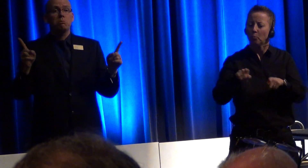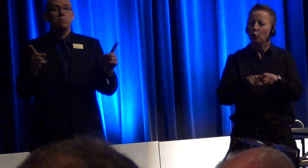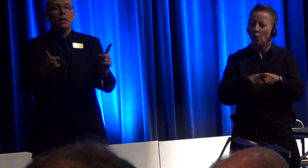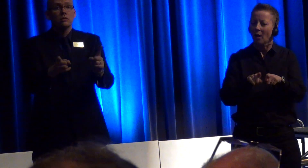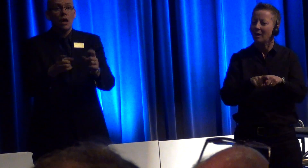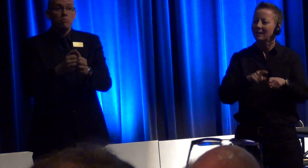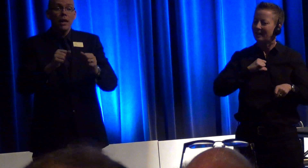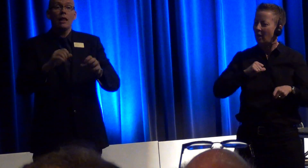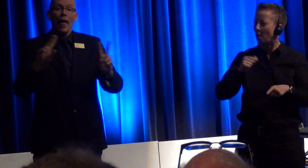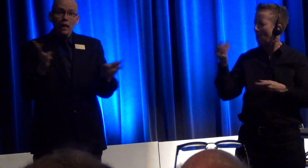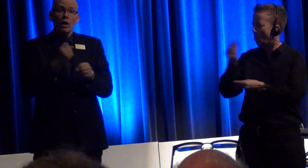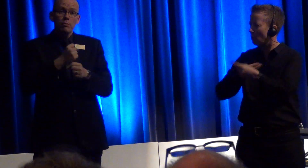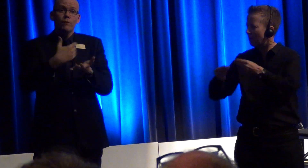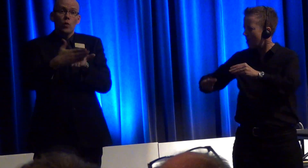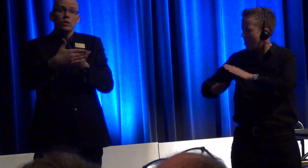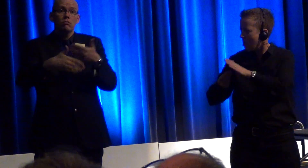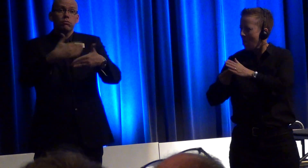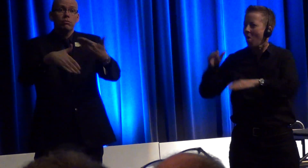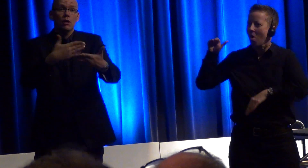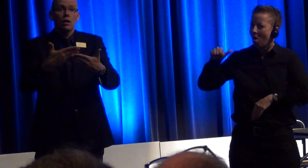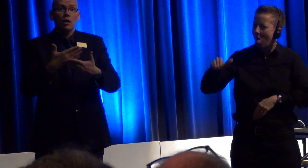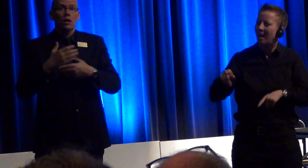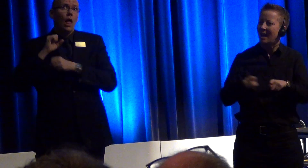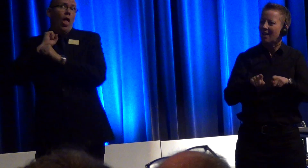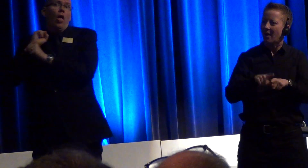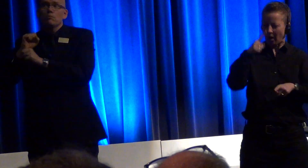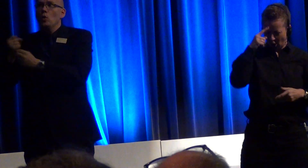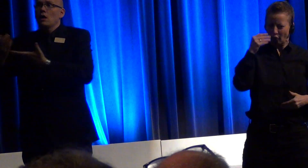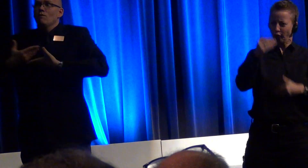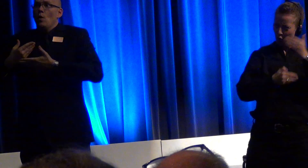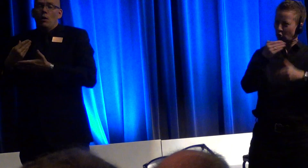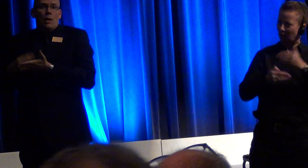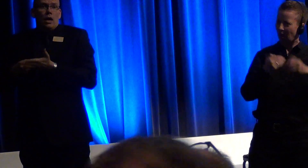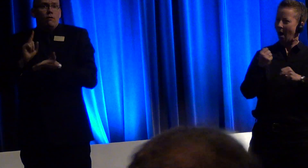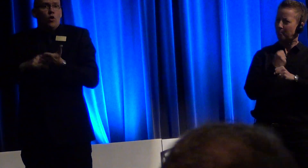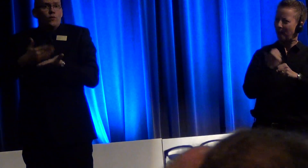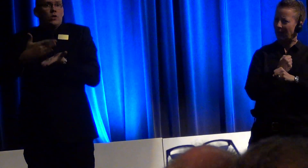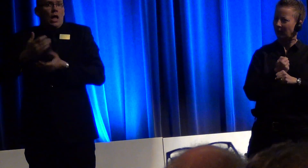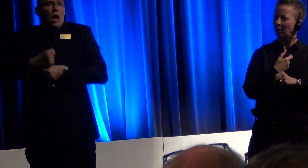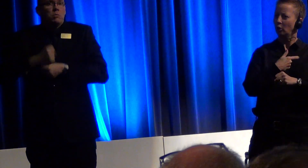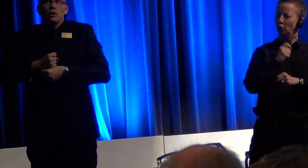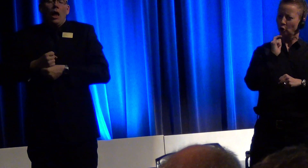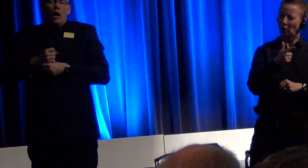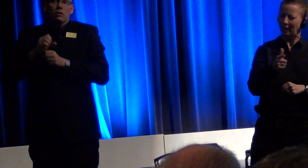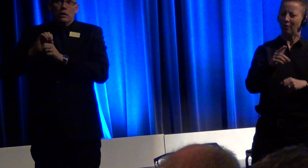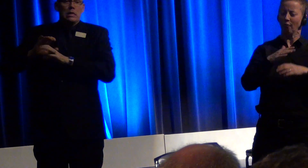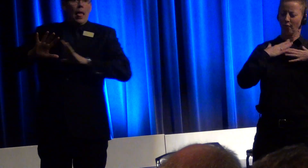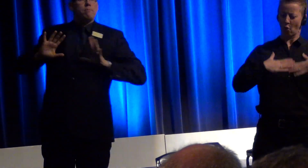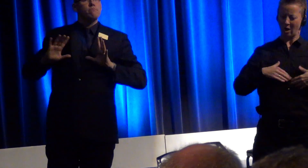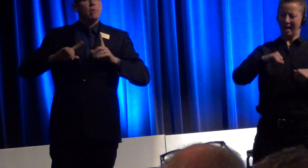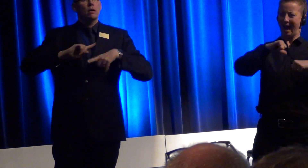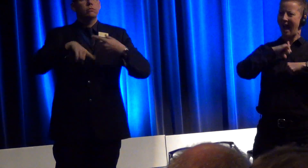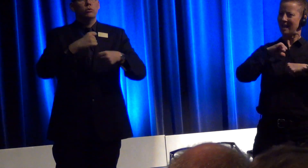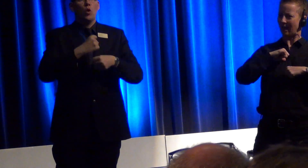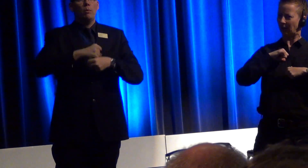continue. It's not totally reliant on funding from external sources, which makes it sustainable as a result.